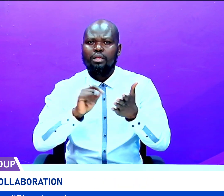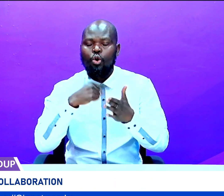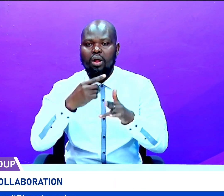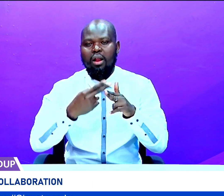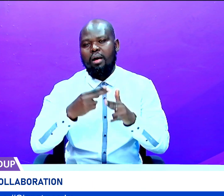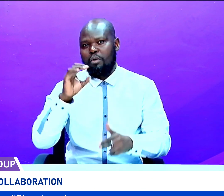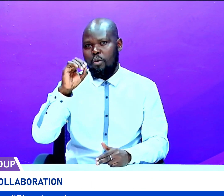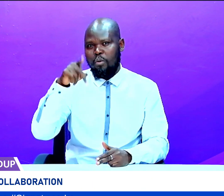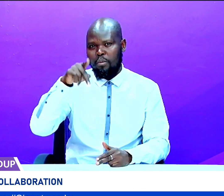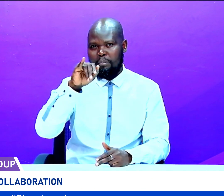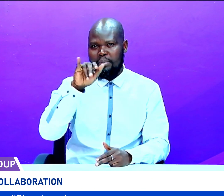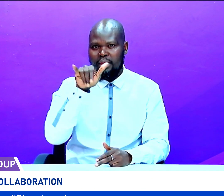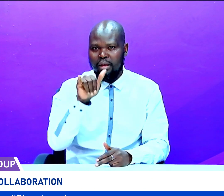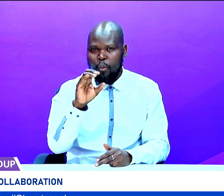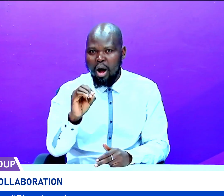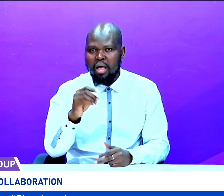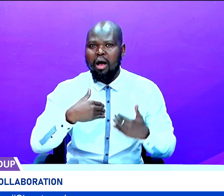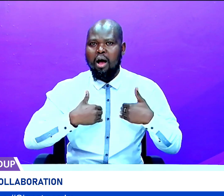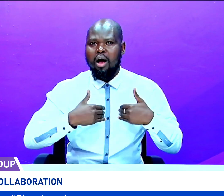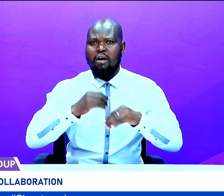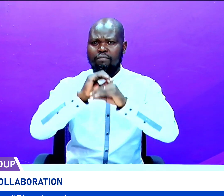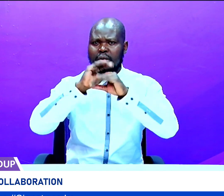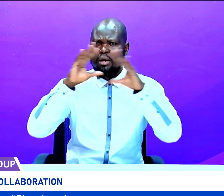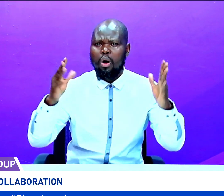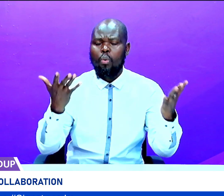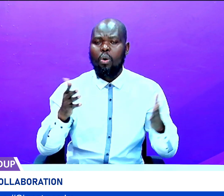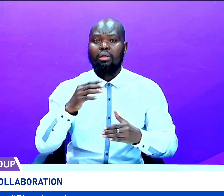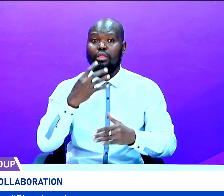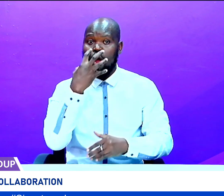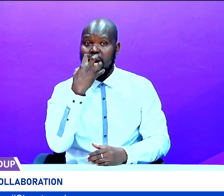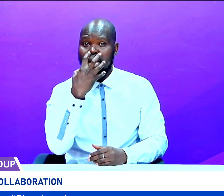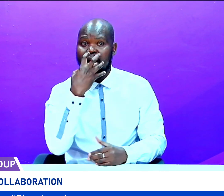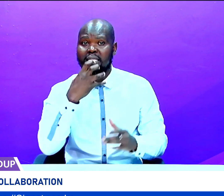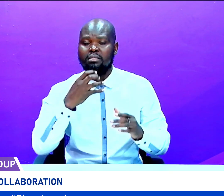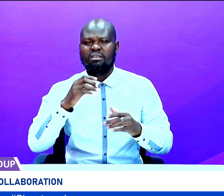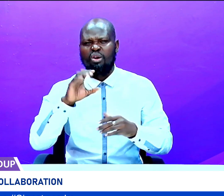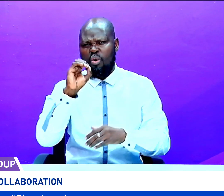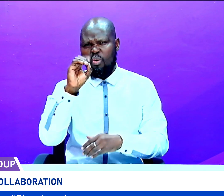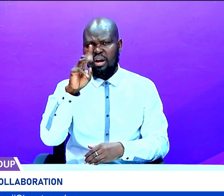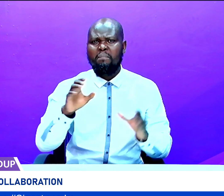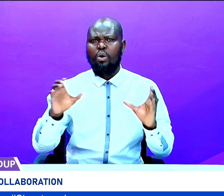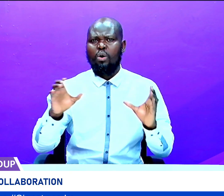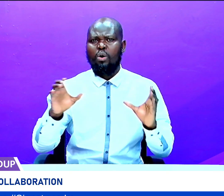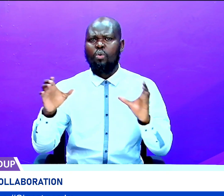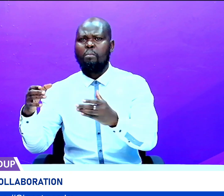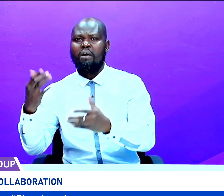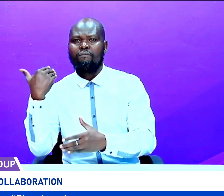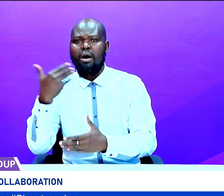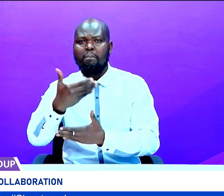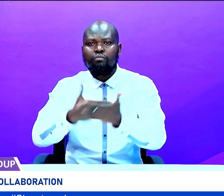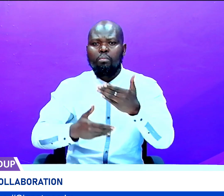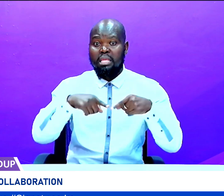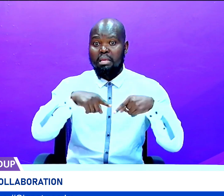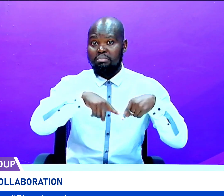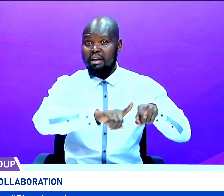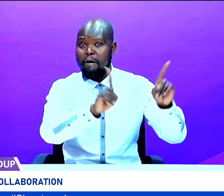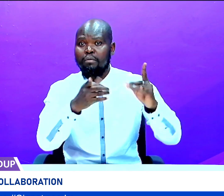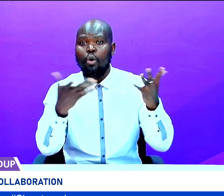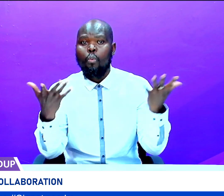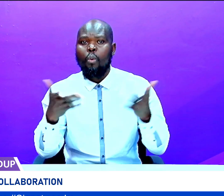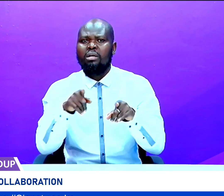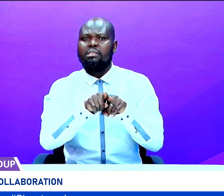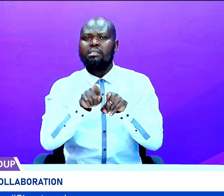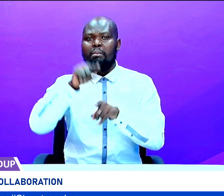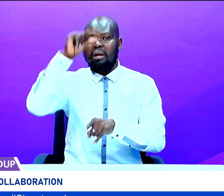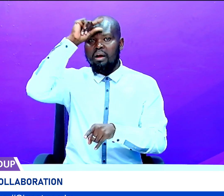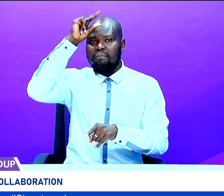Energy Cabinet Secretary Opiyo Wandayi has declared that the Orange Democratic Movement, ODM, has formally